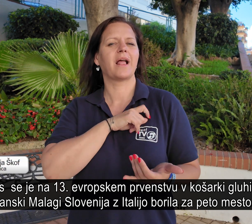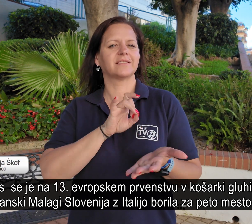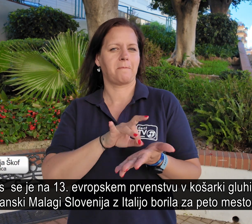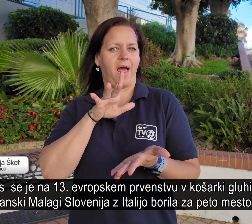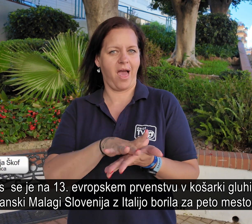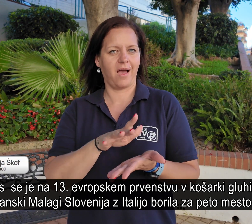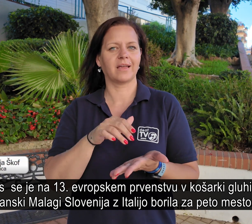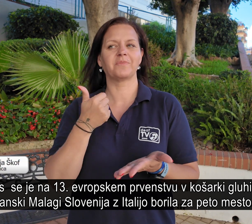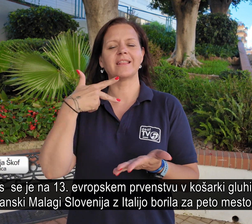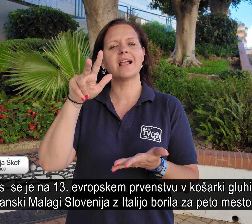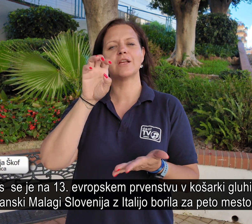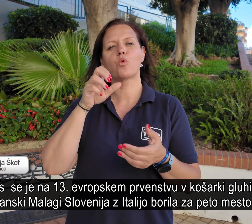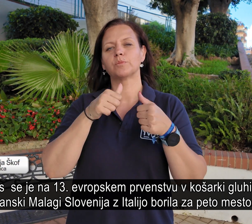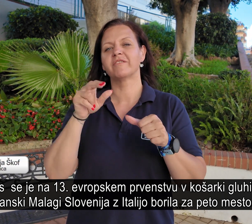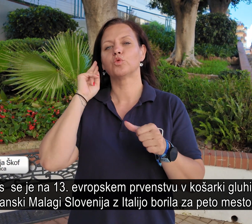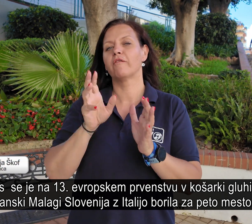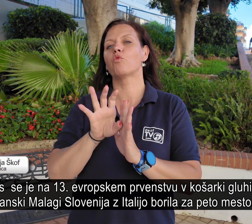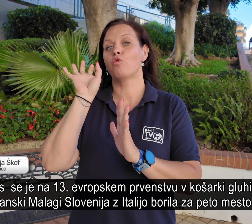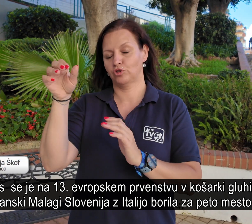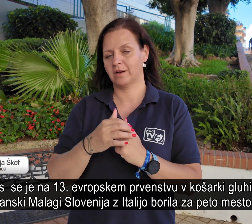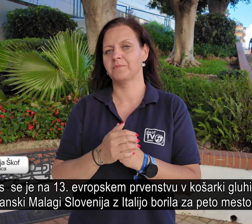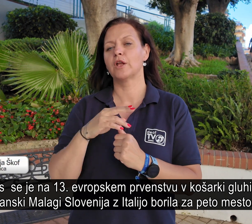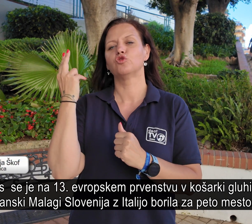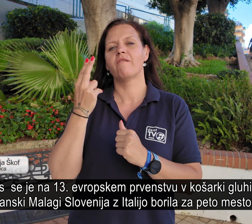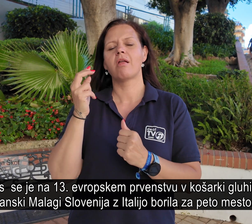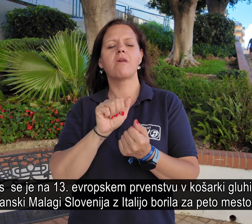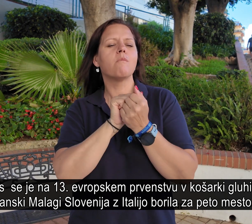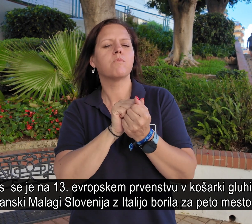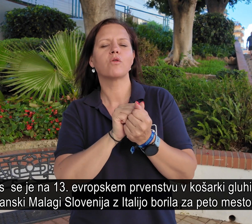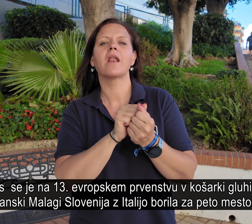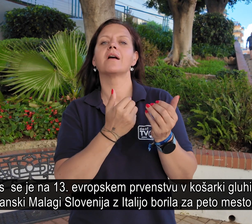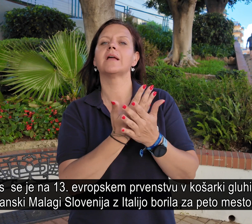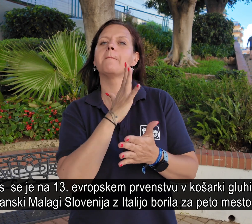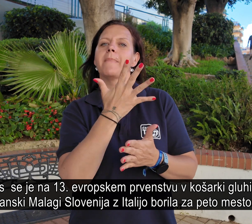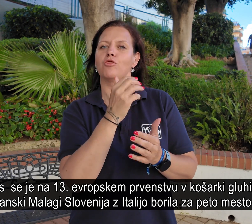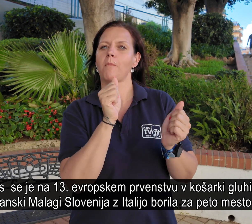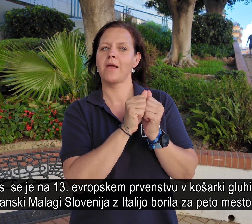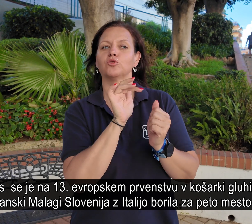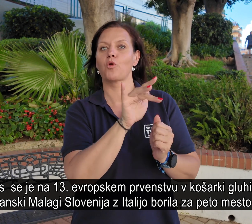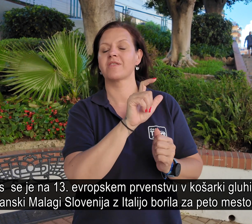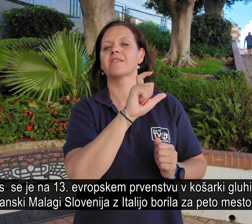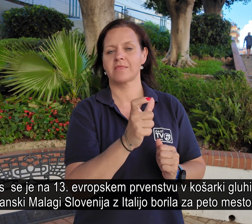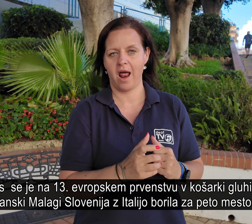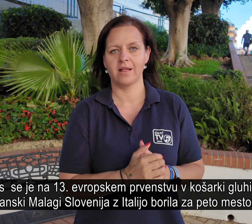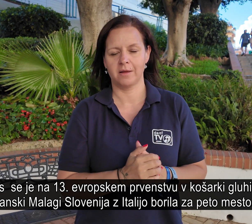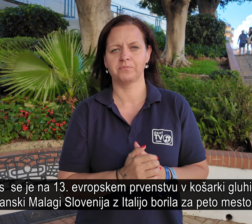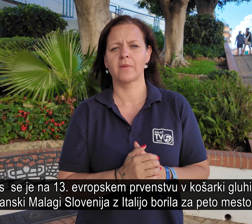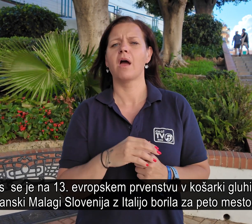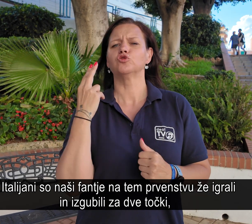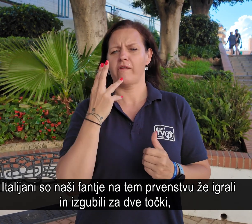I just need to clear my head. I can't focus, I can't